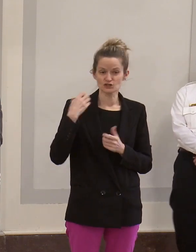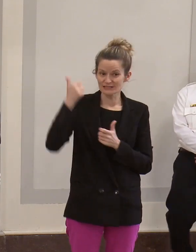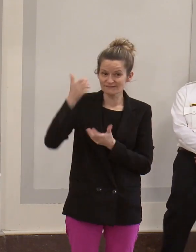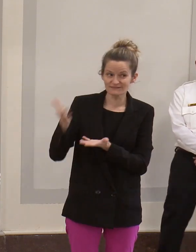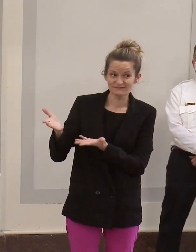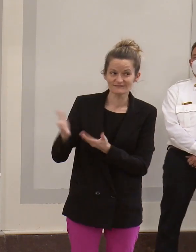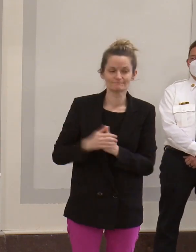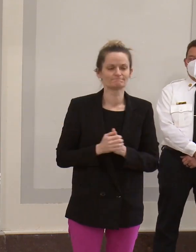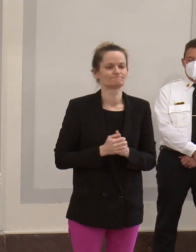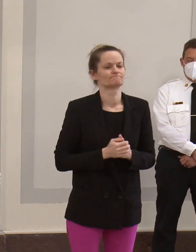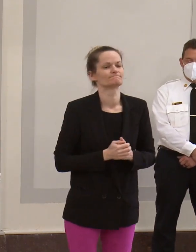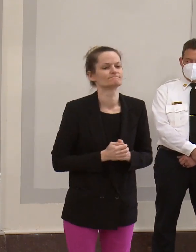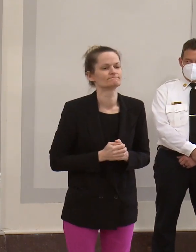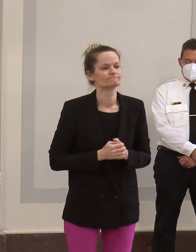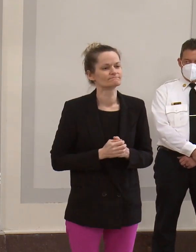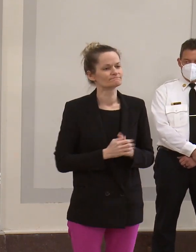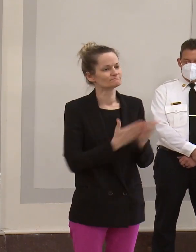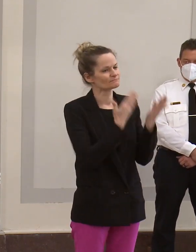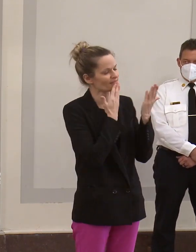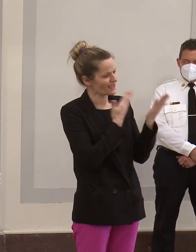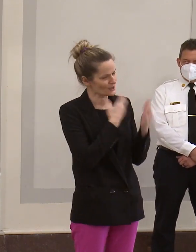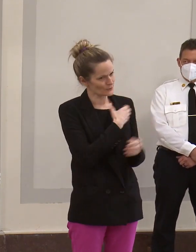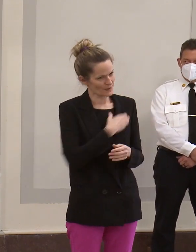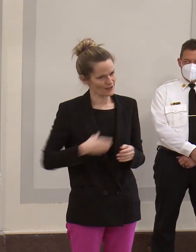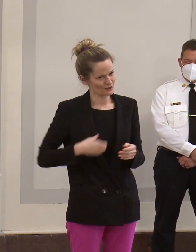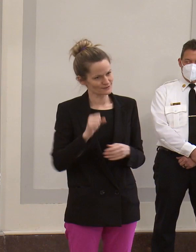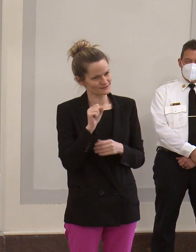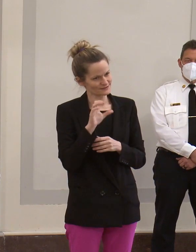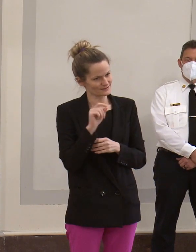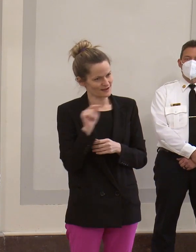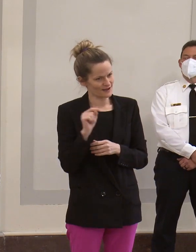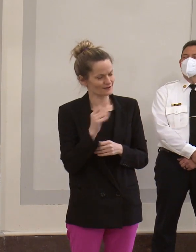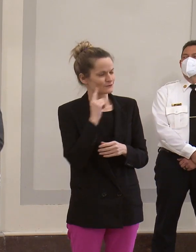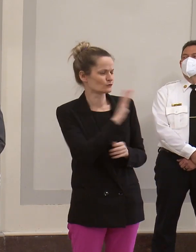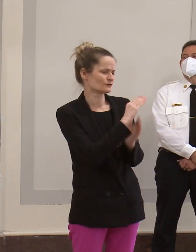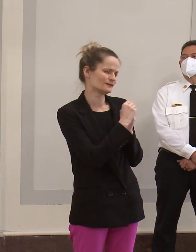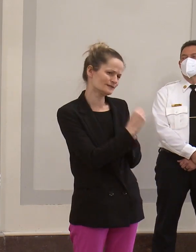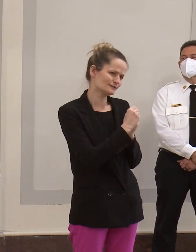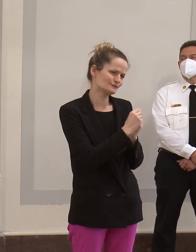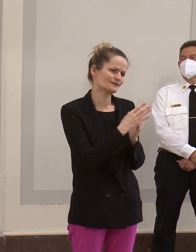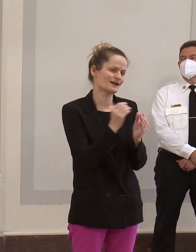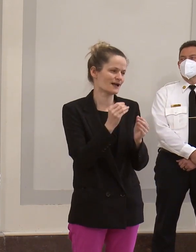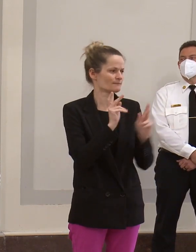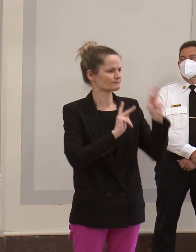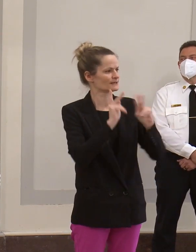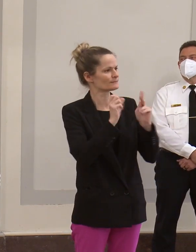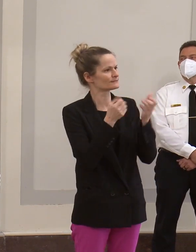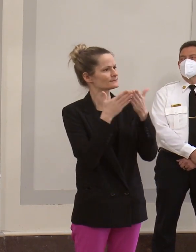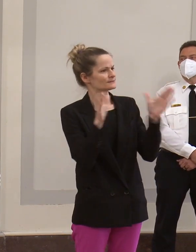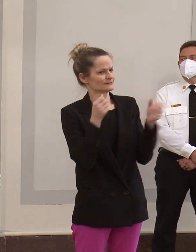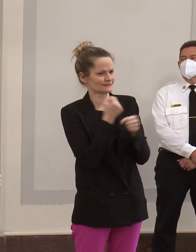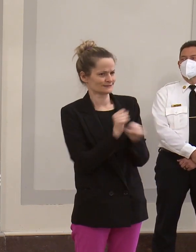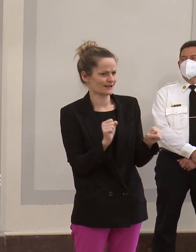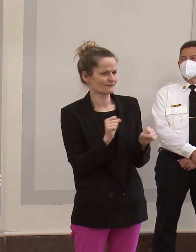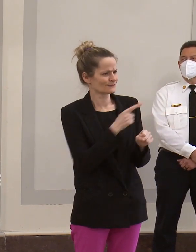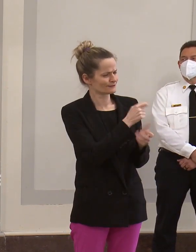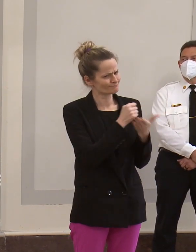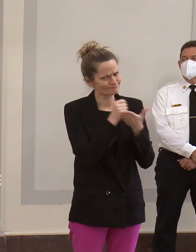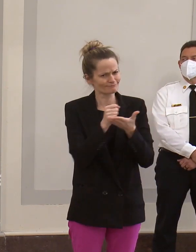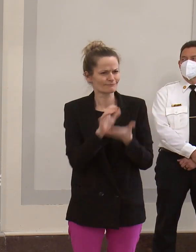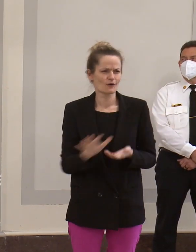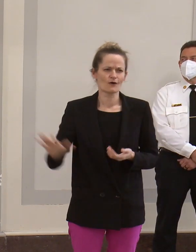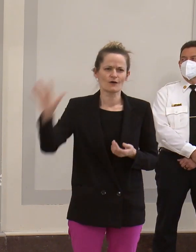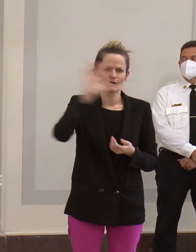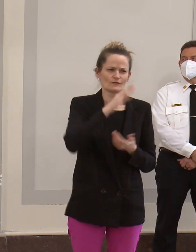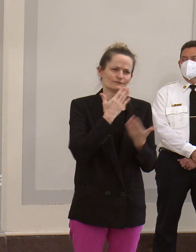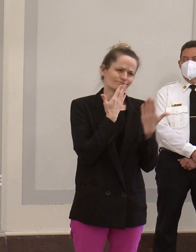Thank you, Mayor, for your leadership and public safety and health throughout the city. Thank you, Dr. Jaraza, for your